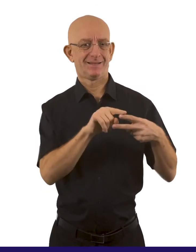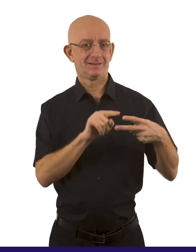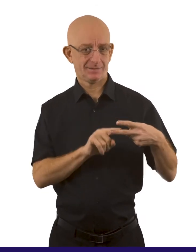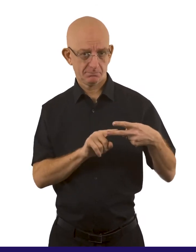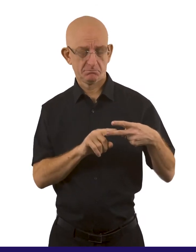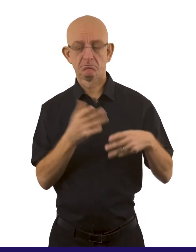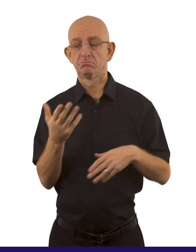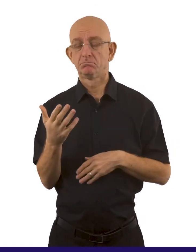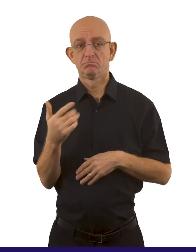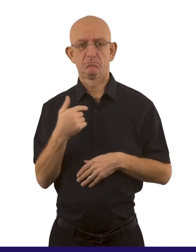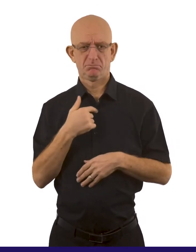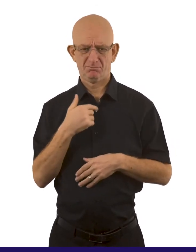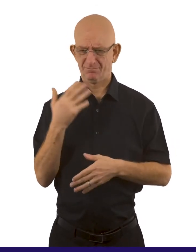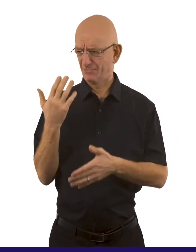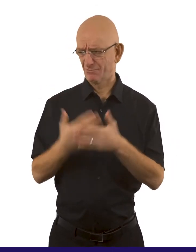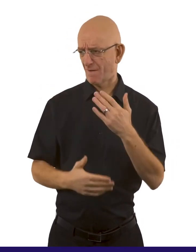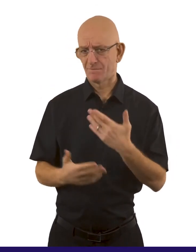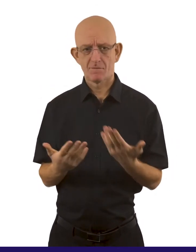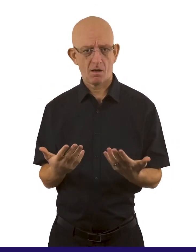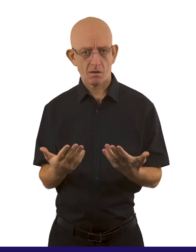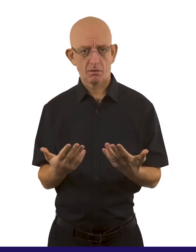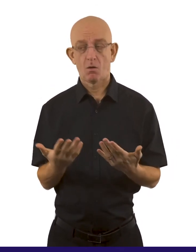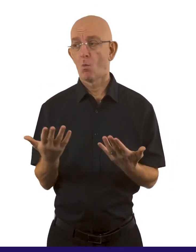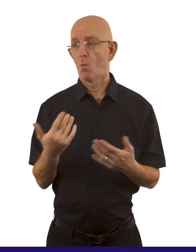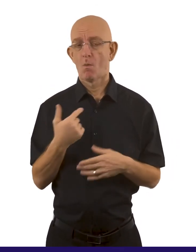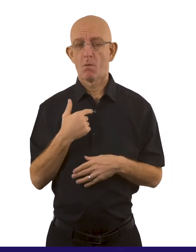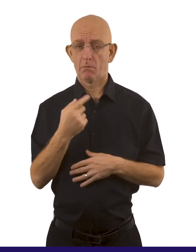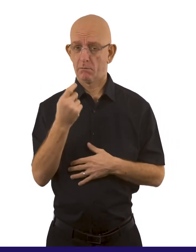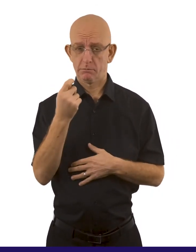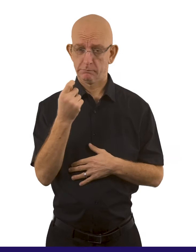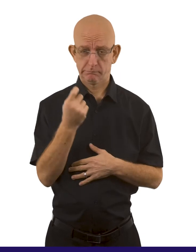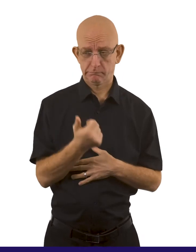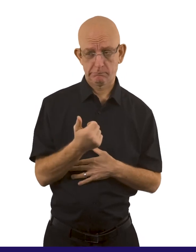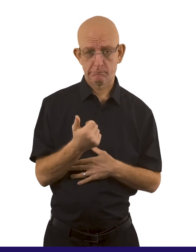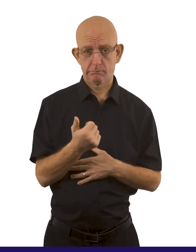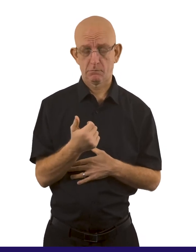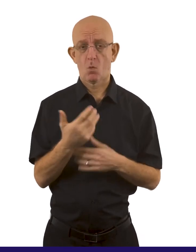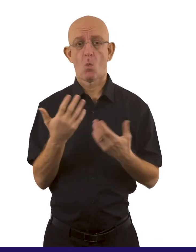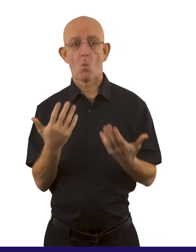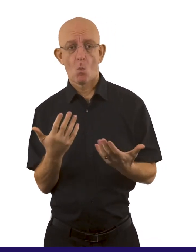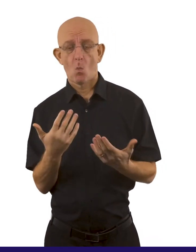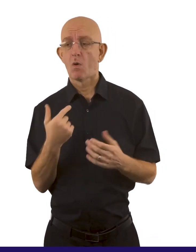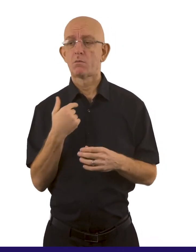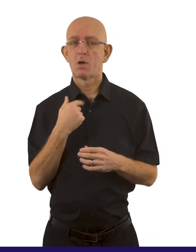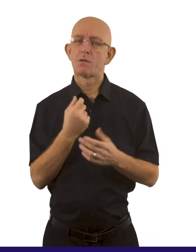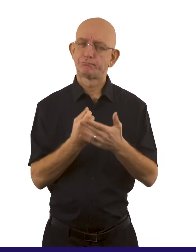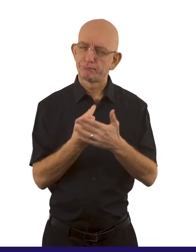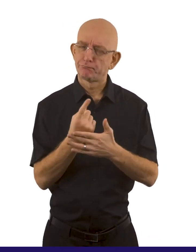in relation to each heading. Never, hardly ever, some of the time, often or always.